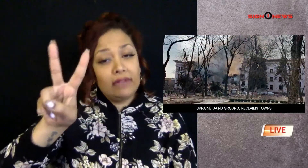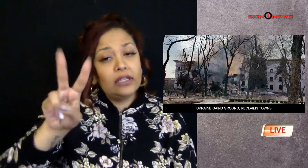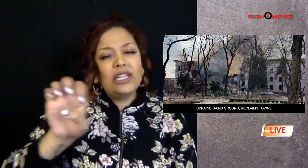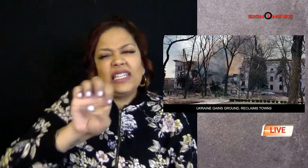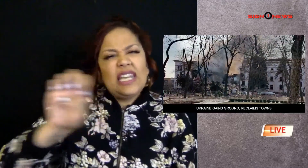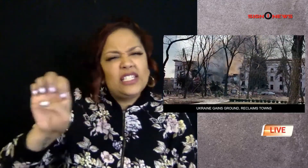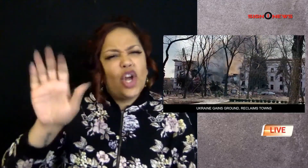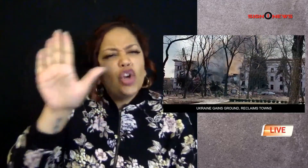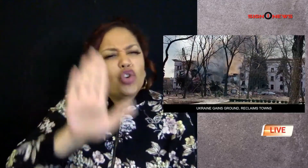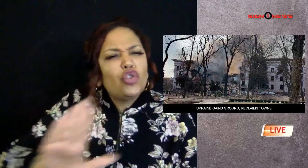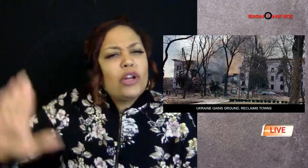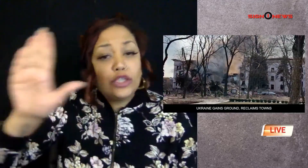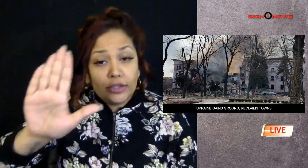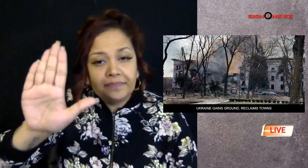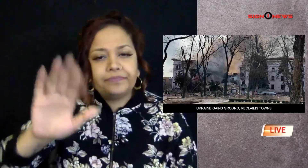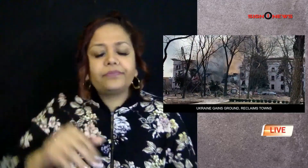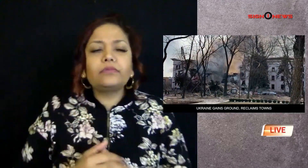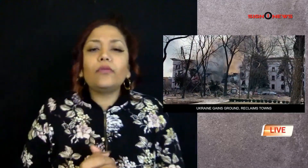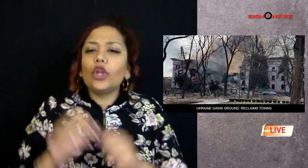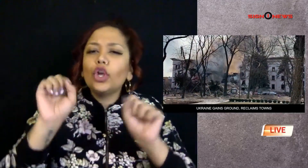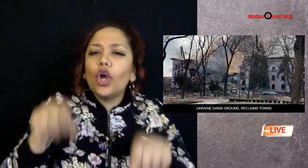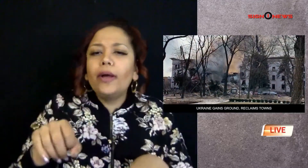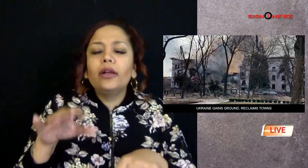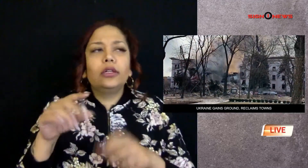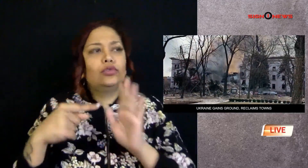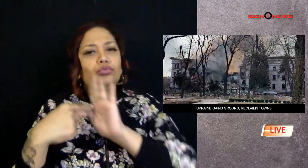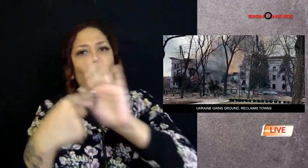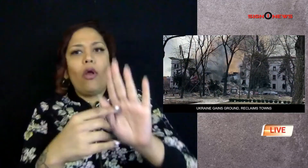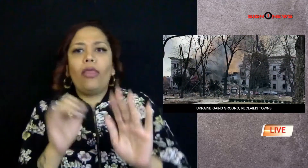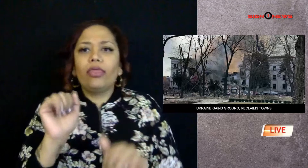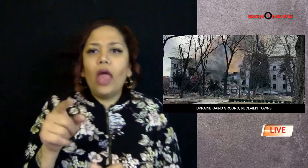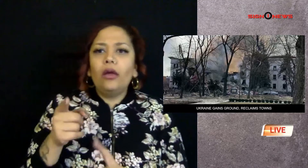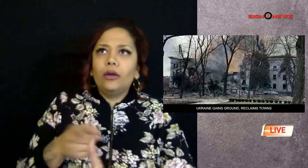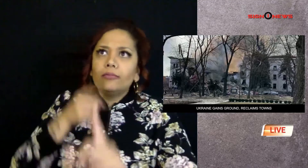towns on Kyiv's eastern region.